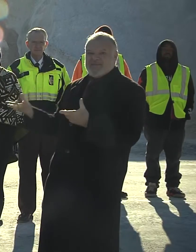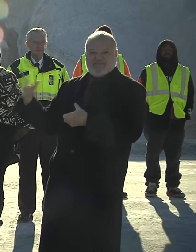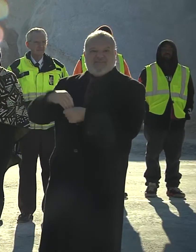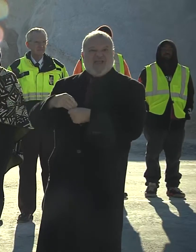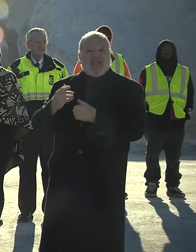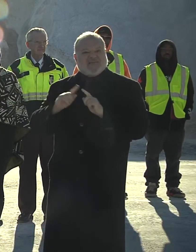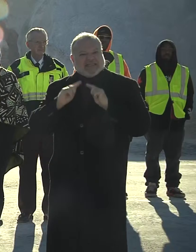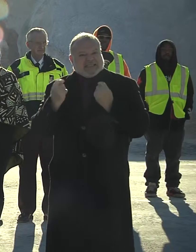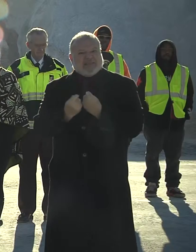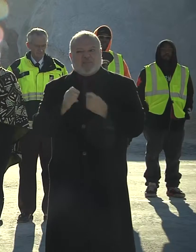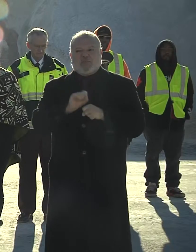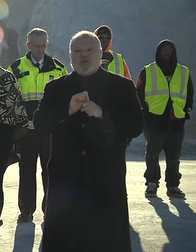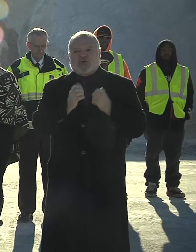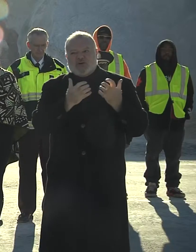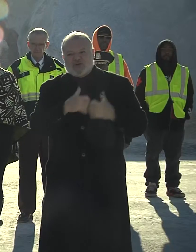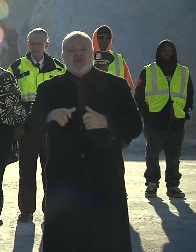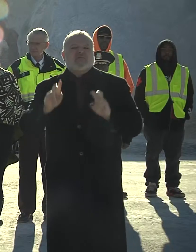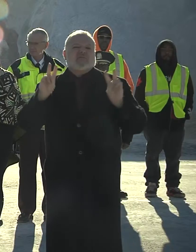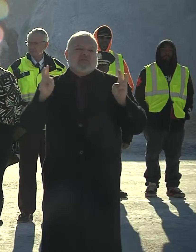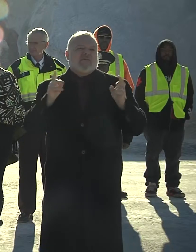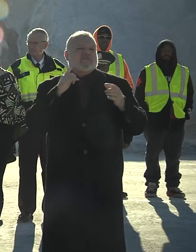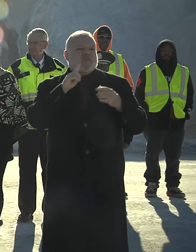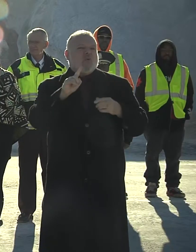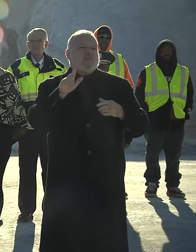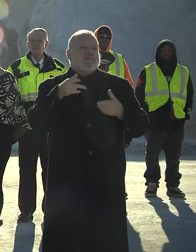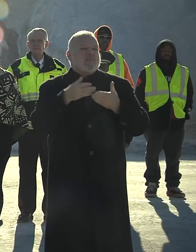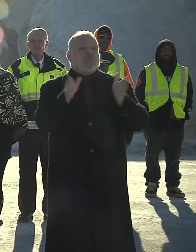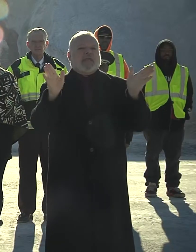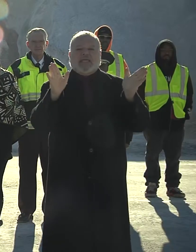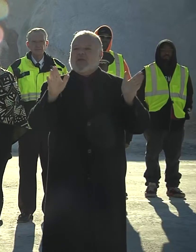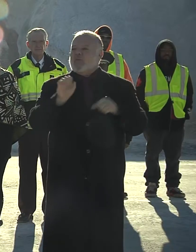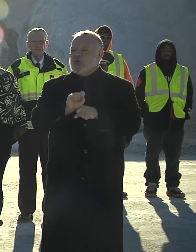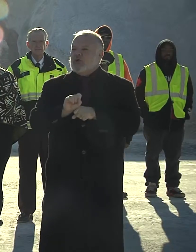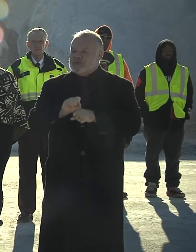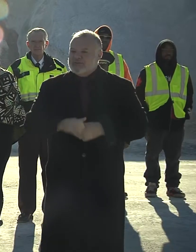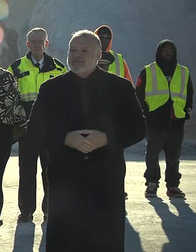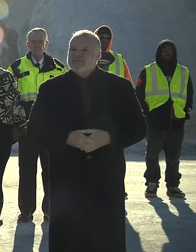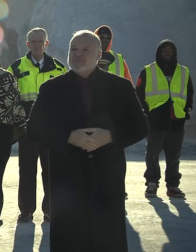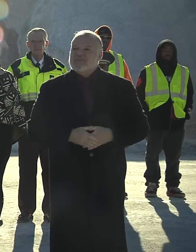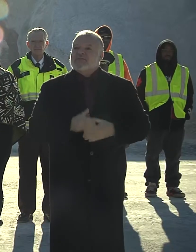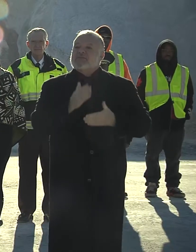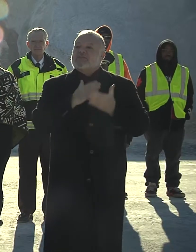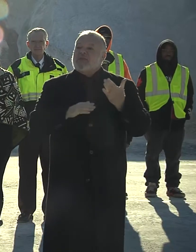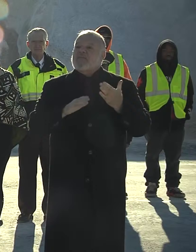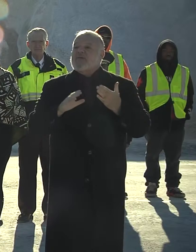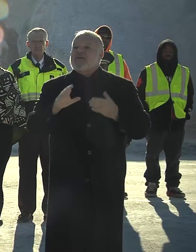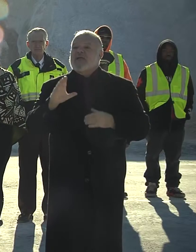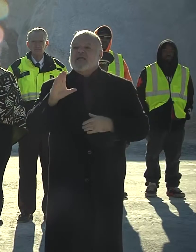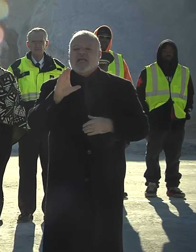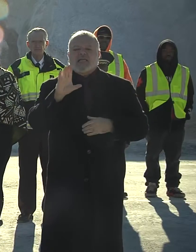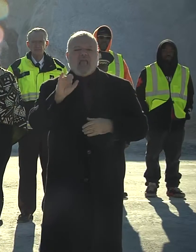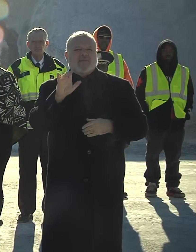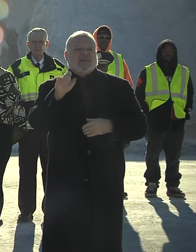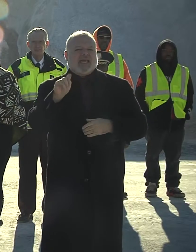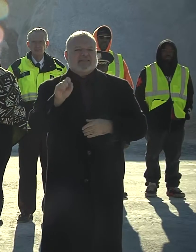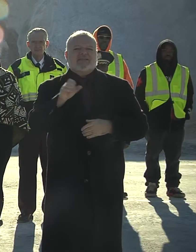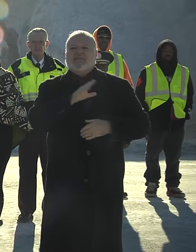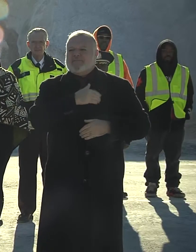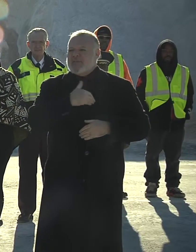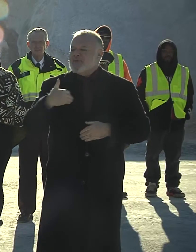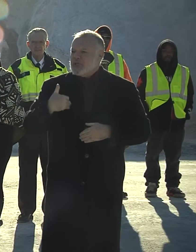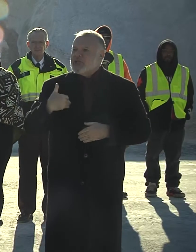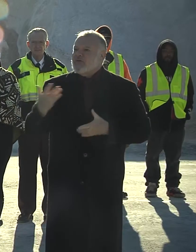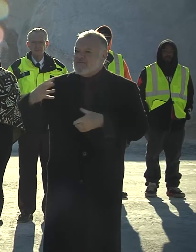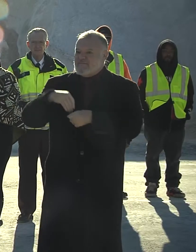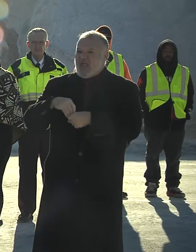Works Yard alongside some of our cabinet members. So I want to thank Chief Shumeen Benford